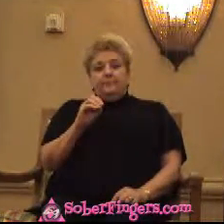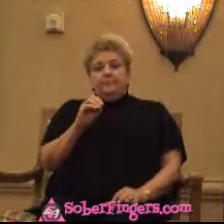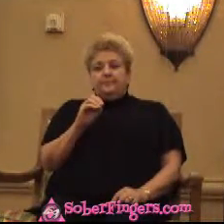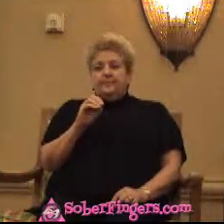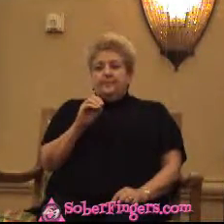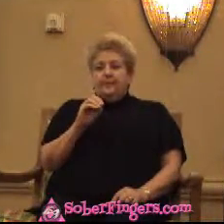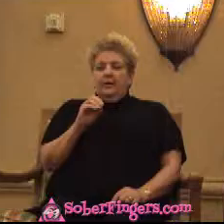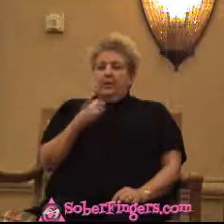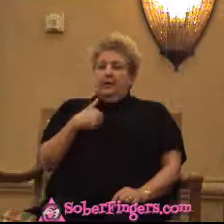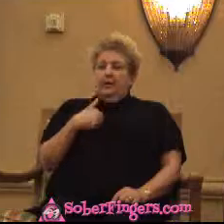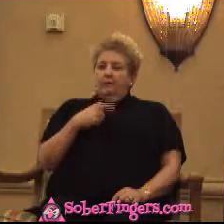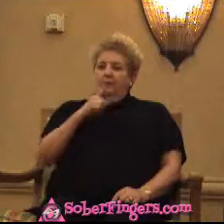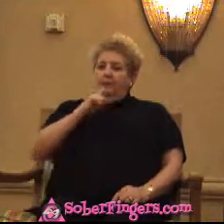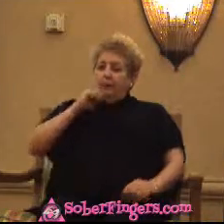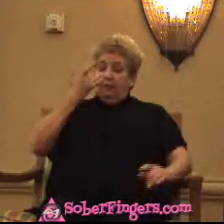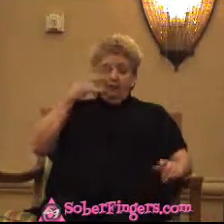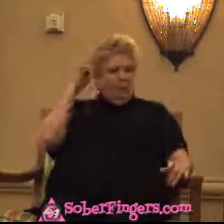cool, you know. You got to remember, I'm this,